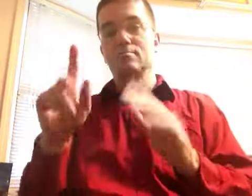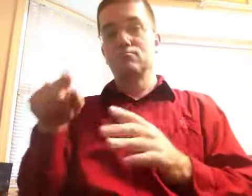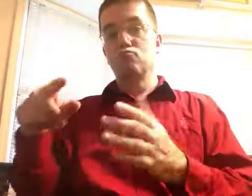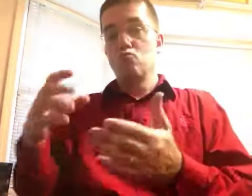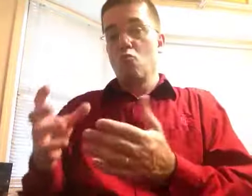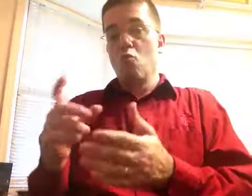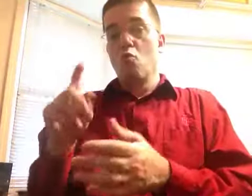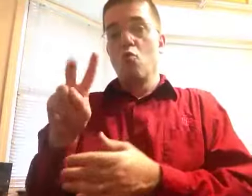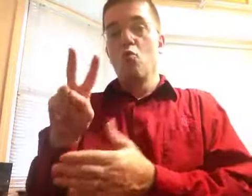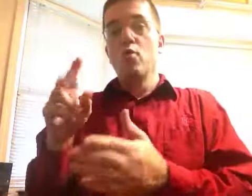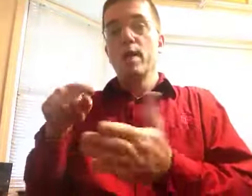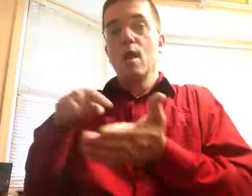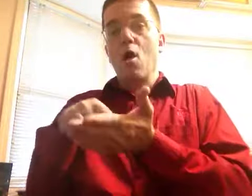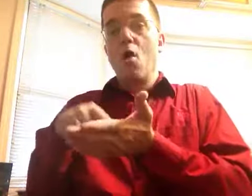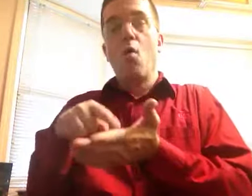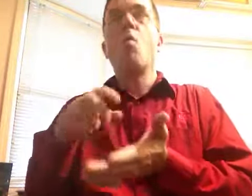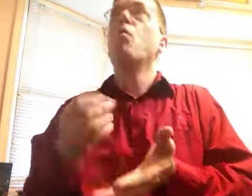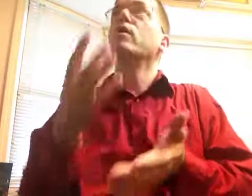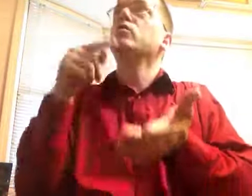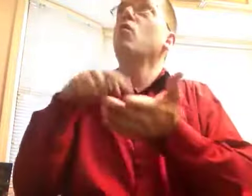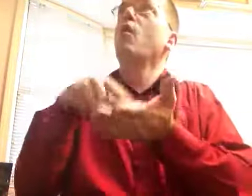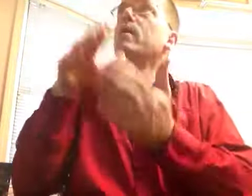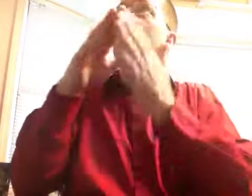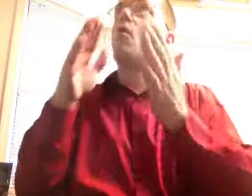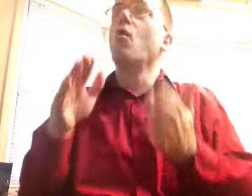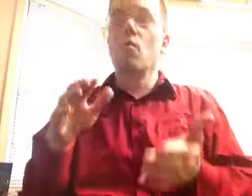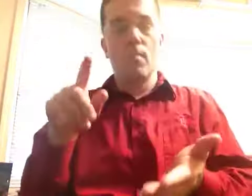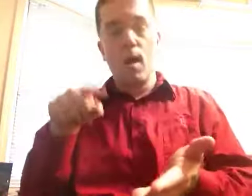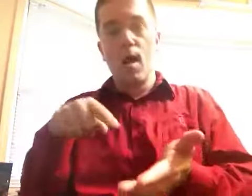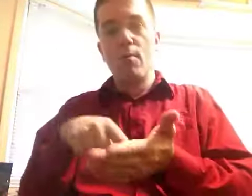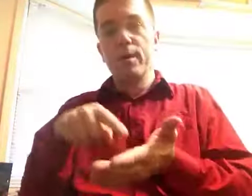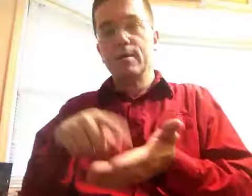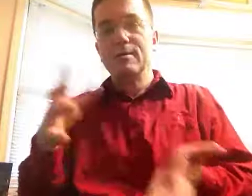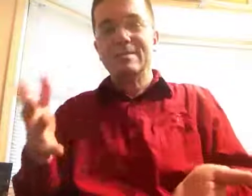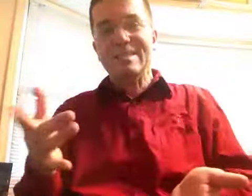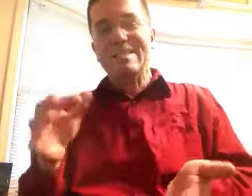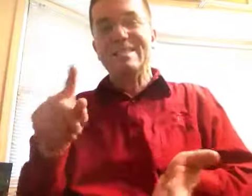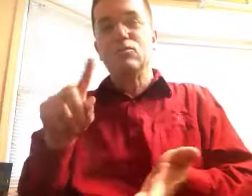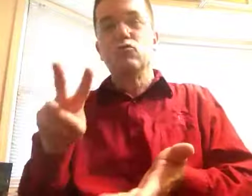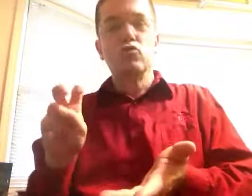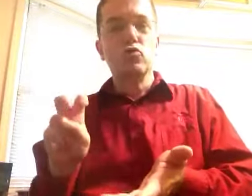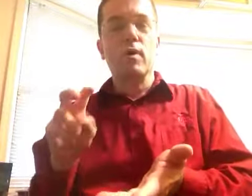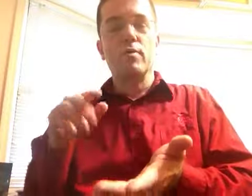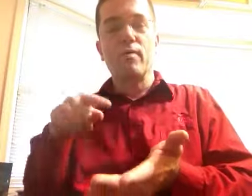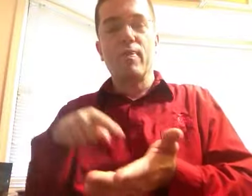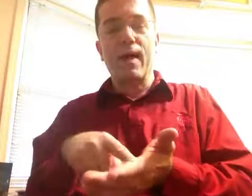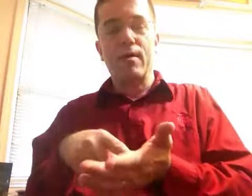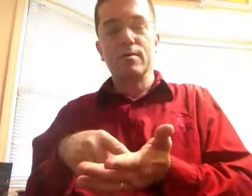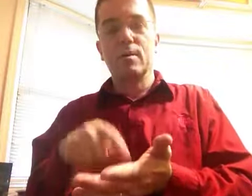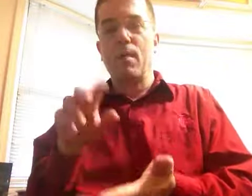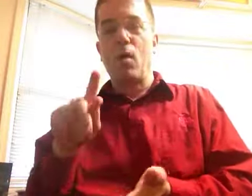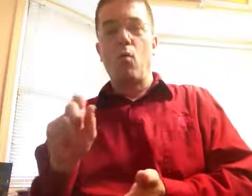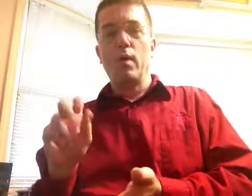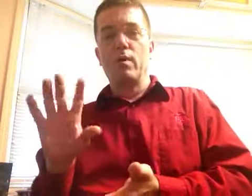owe $276,200, and I'm thinking the value of the house would be around $450,000 to $500,000. So we'd have